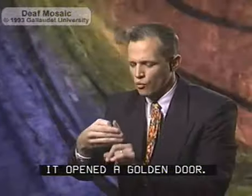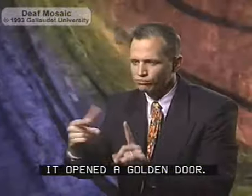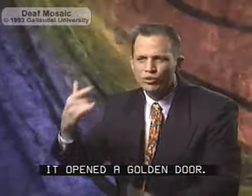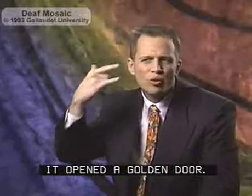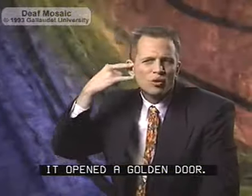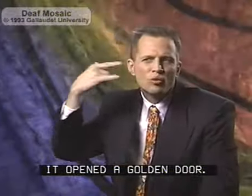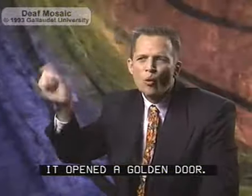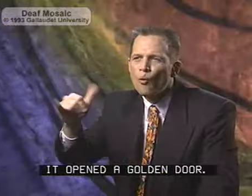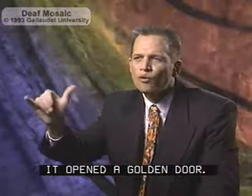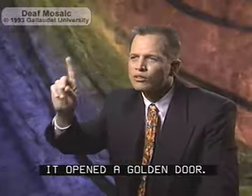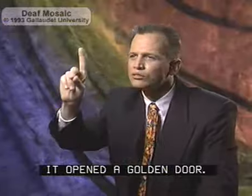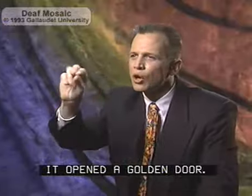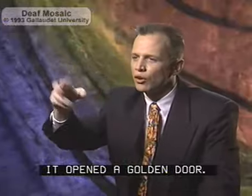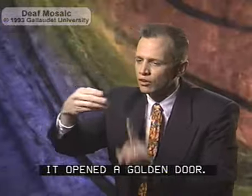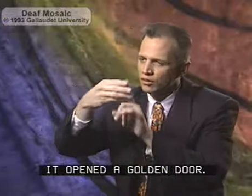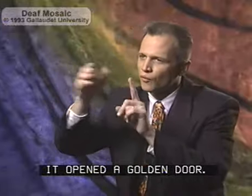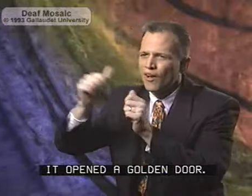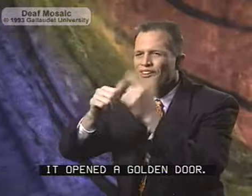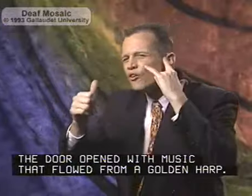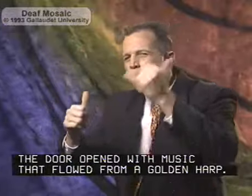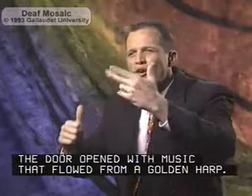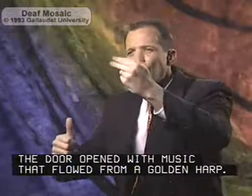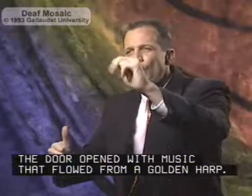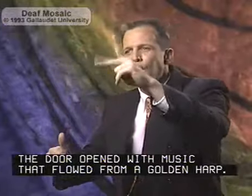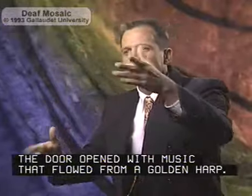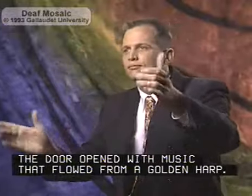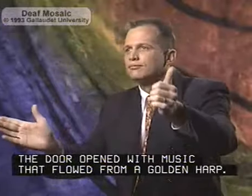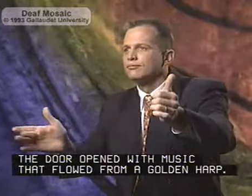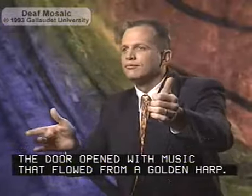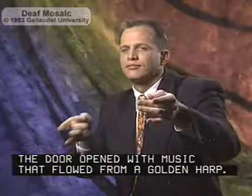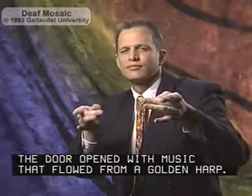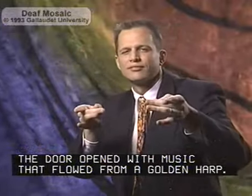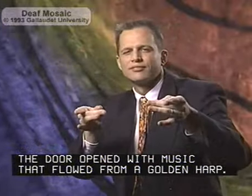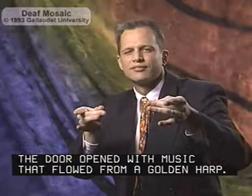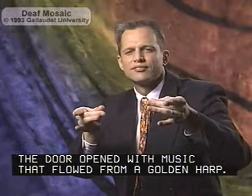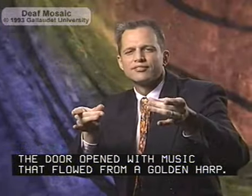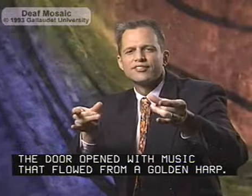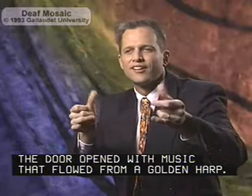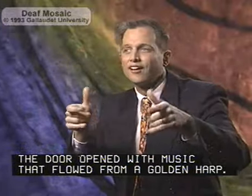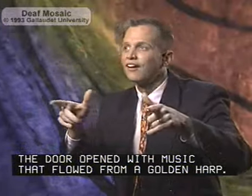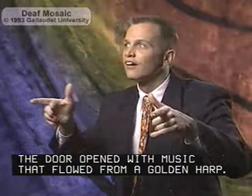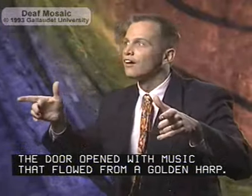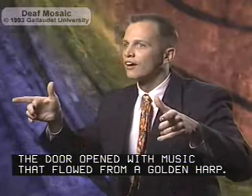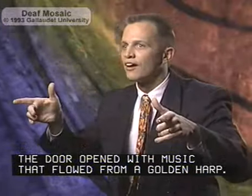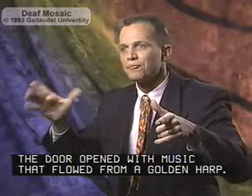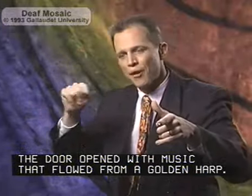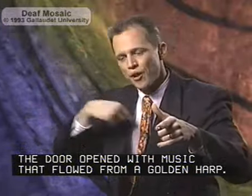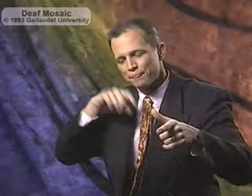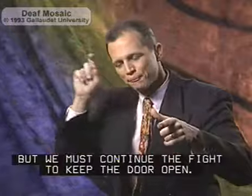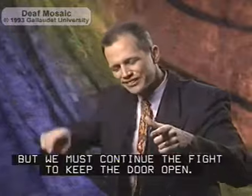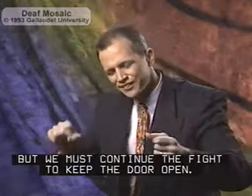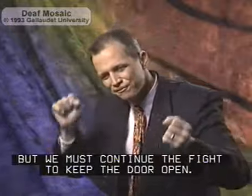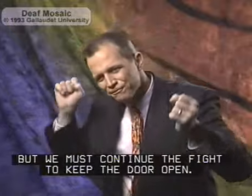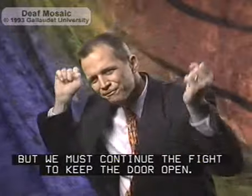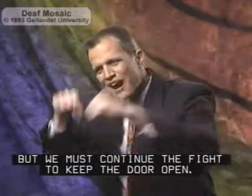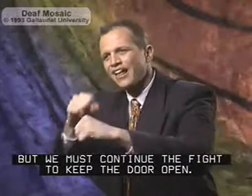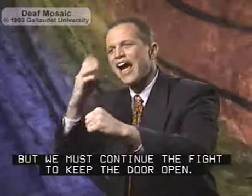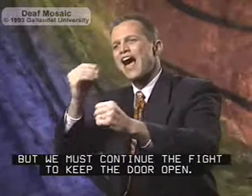It opened a golden door. The door opened with music that flowed from a golden harp. But we must continue the